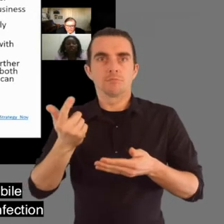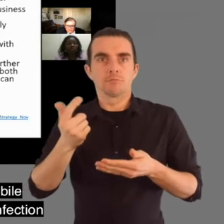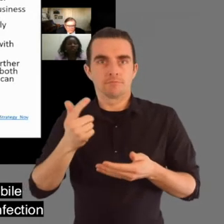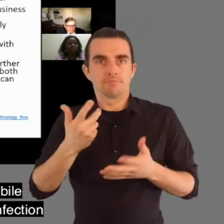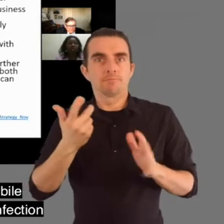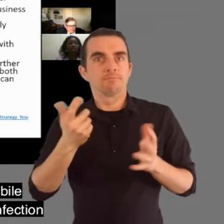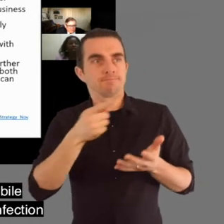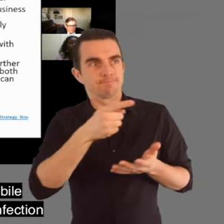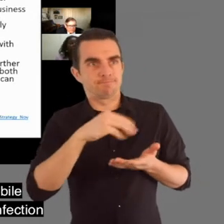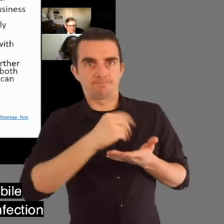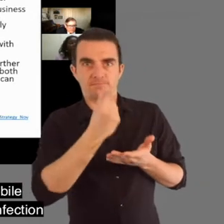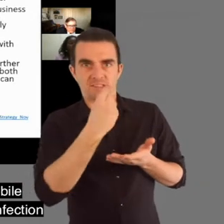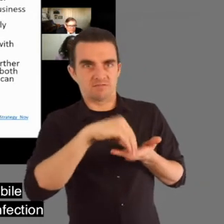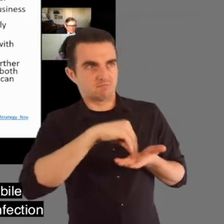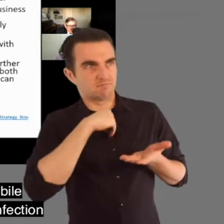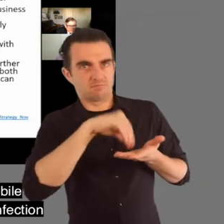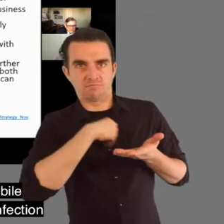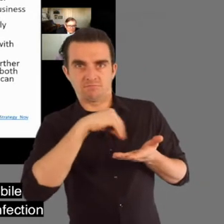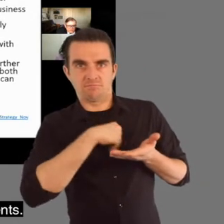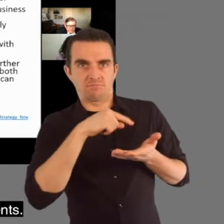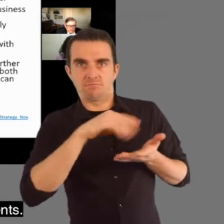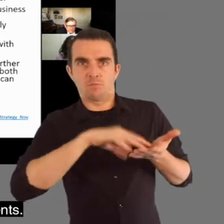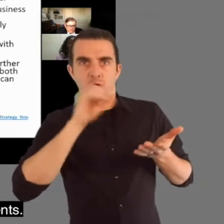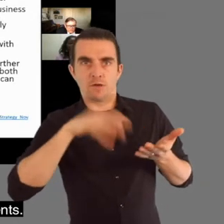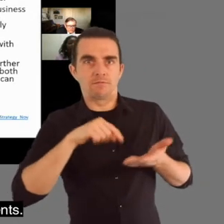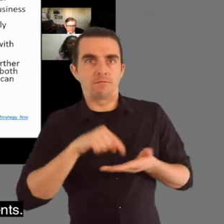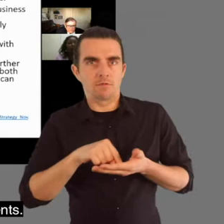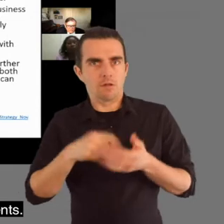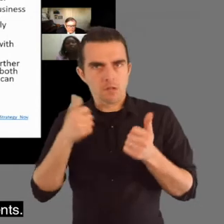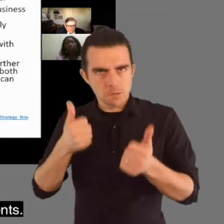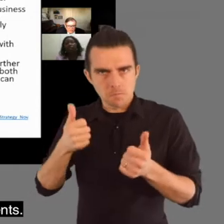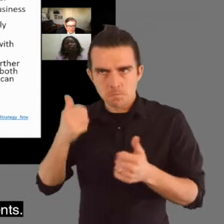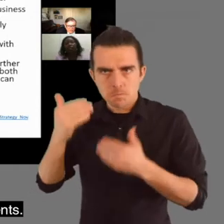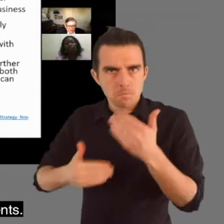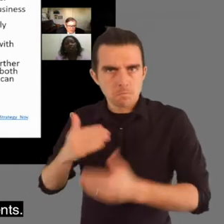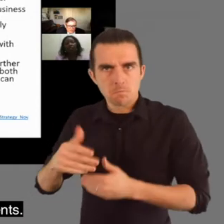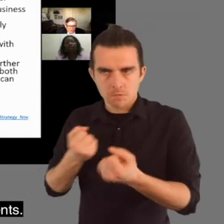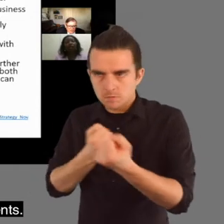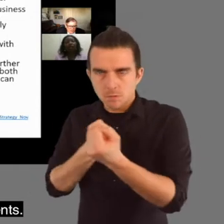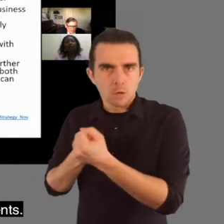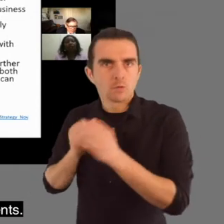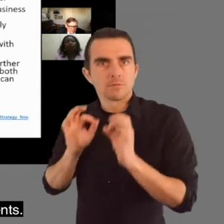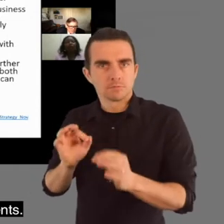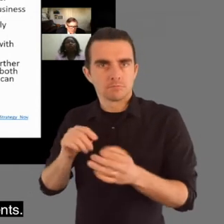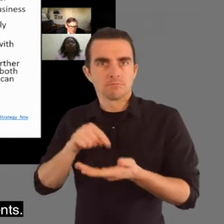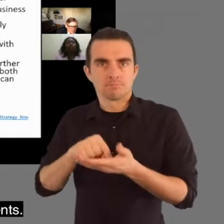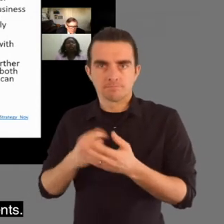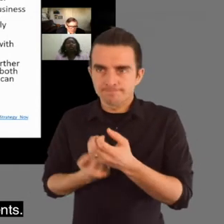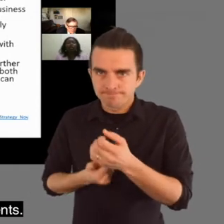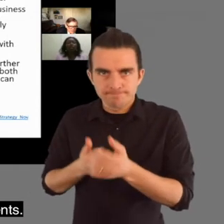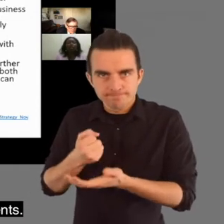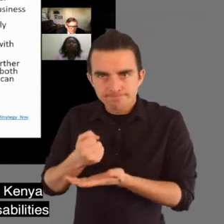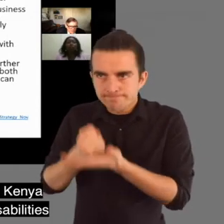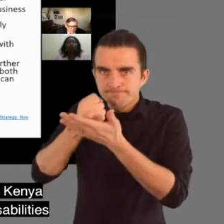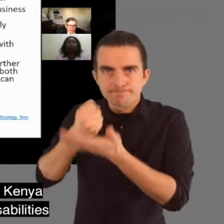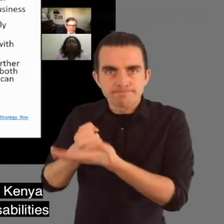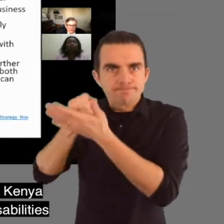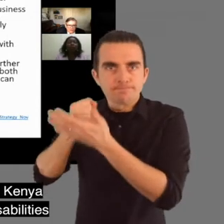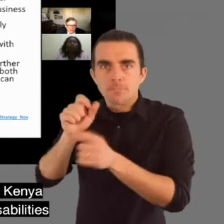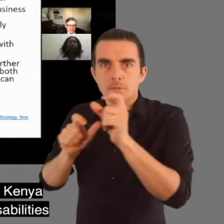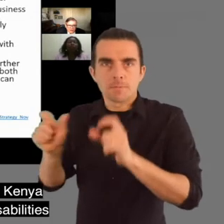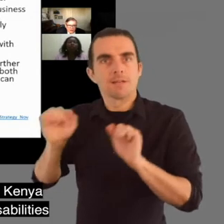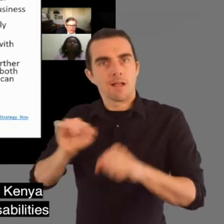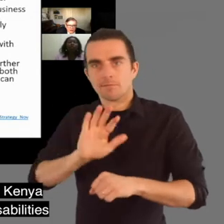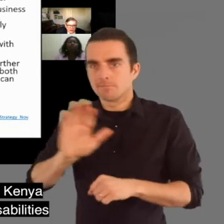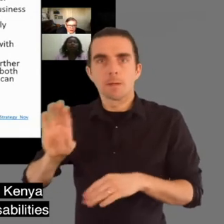cash transactions can reduce infection transmission by removing direct cash payments. So this is a good program